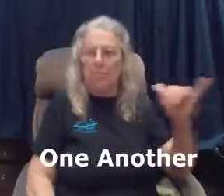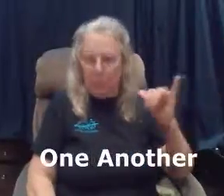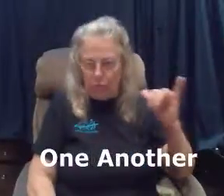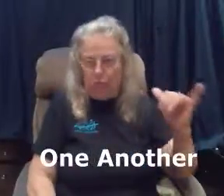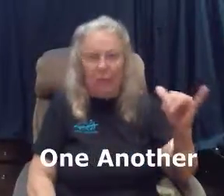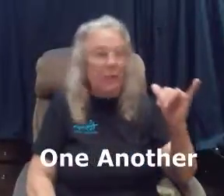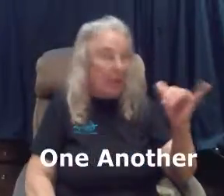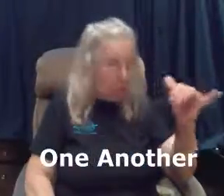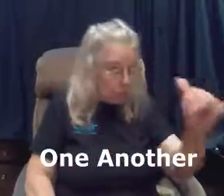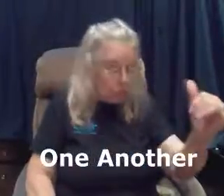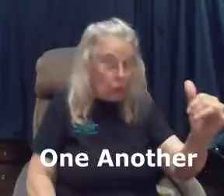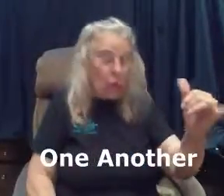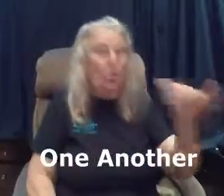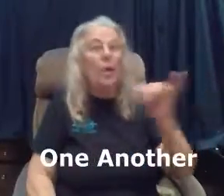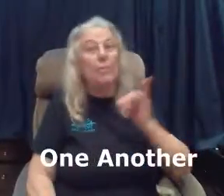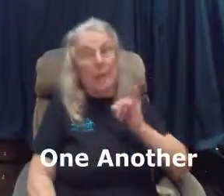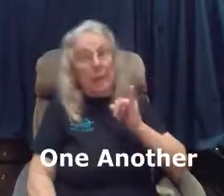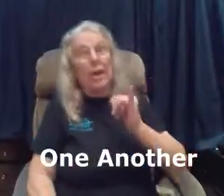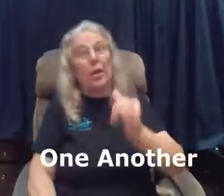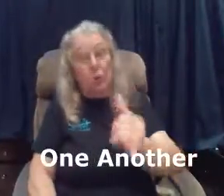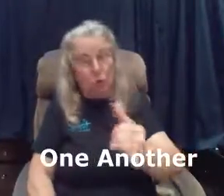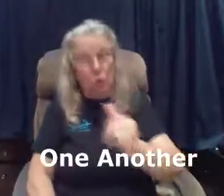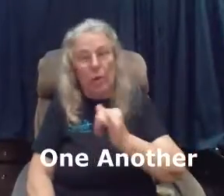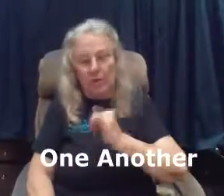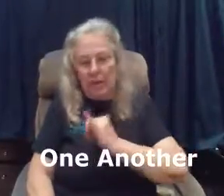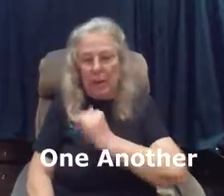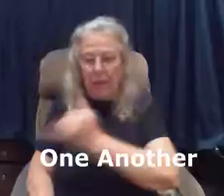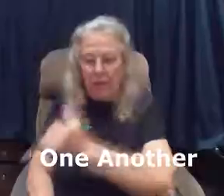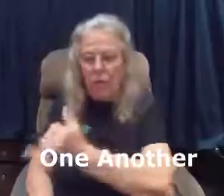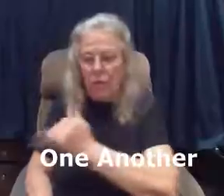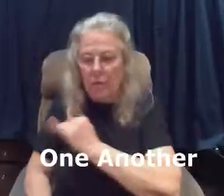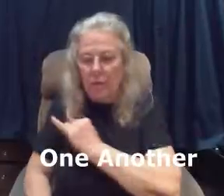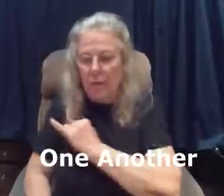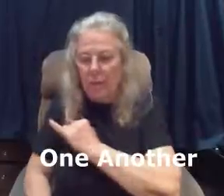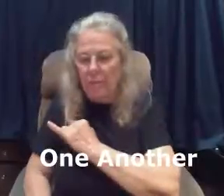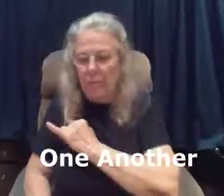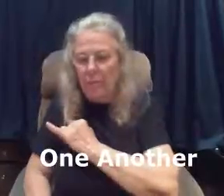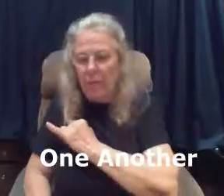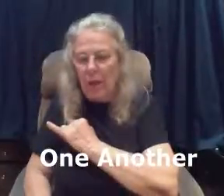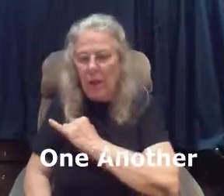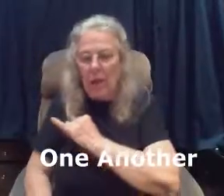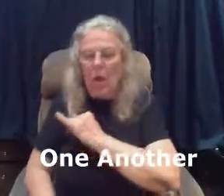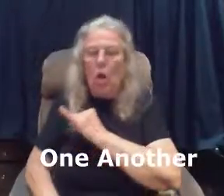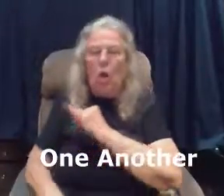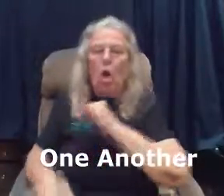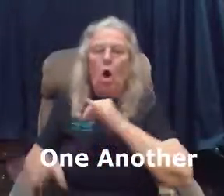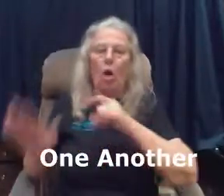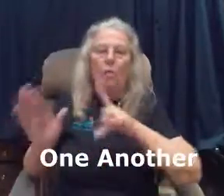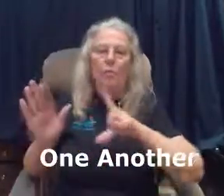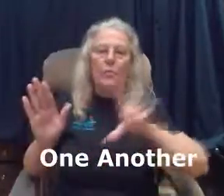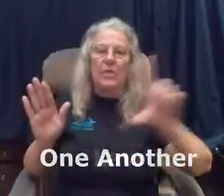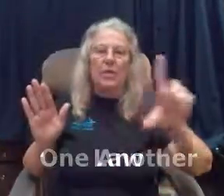me rocking back. It's you and me and you and me and you and me. Law, the